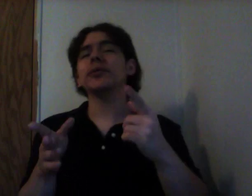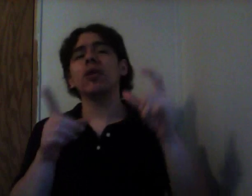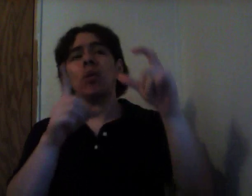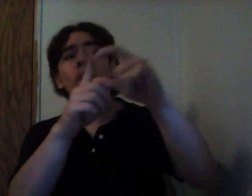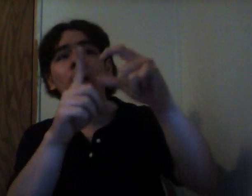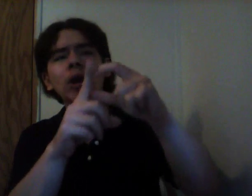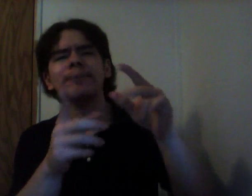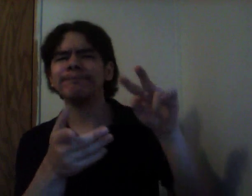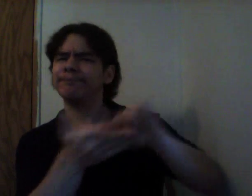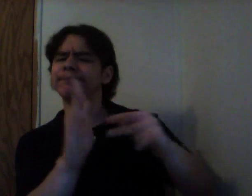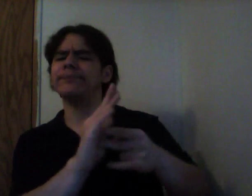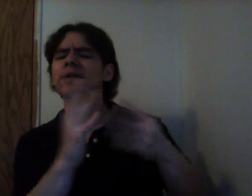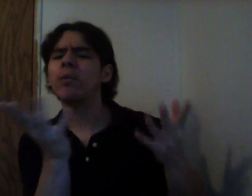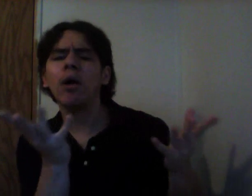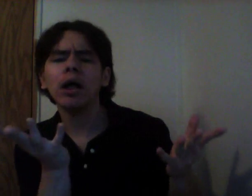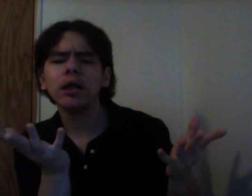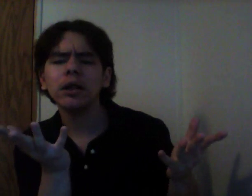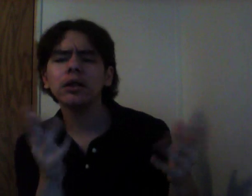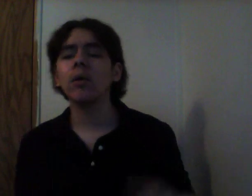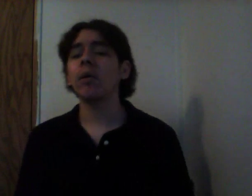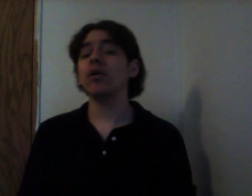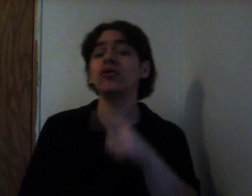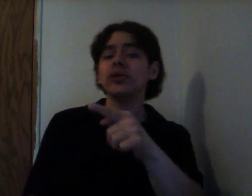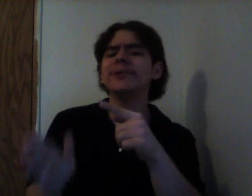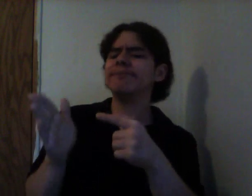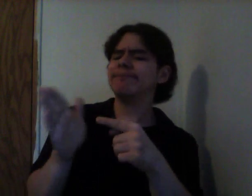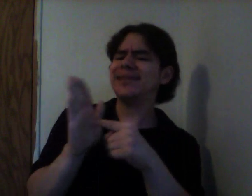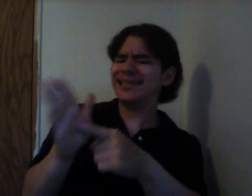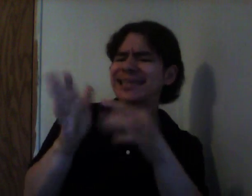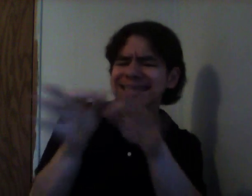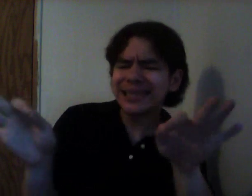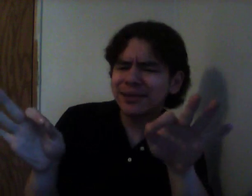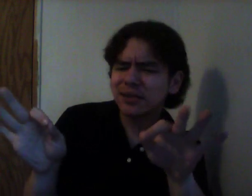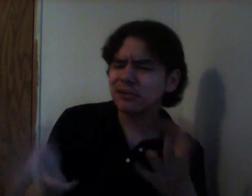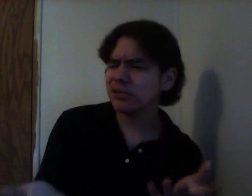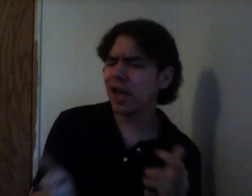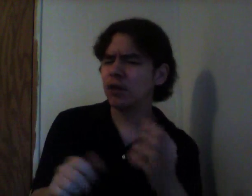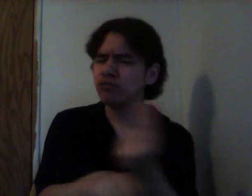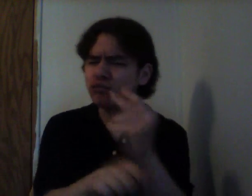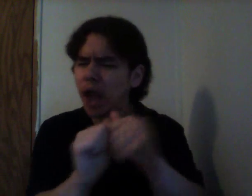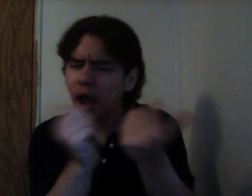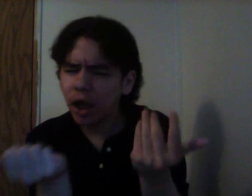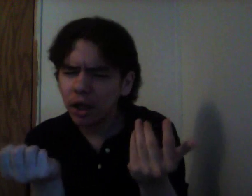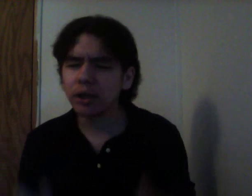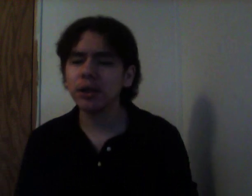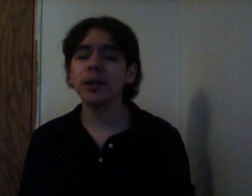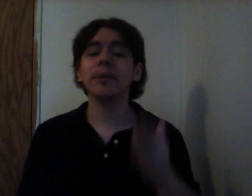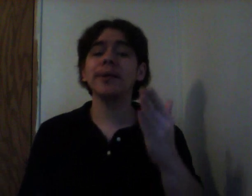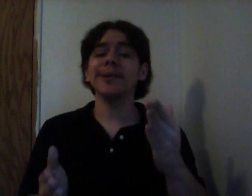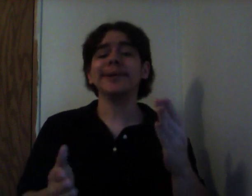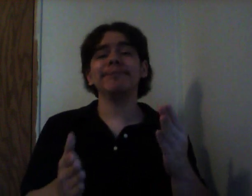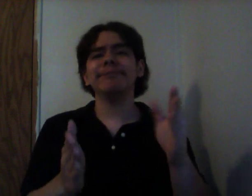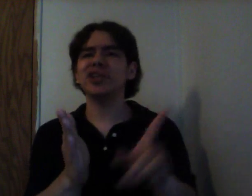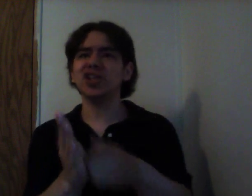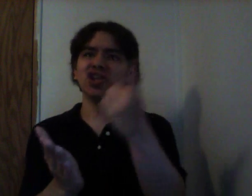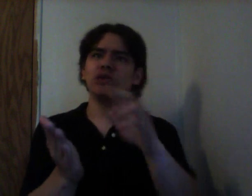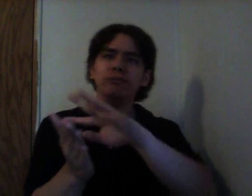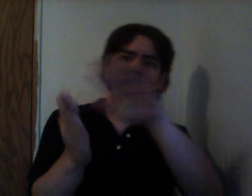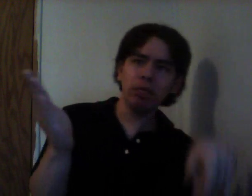Again, it's like translating the other way around. You see some Spanish, you've tried to find it in dictionaries, you don't really understand.